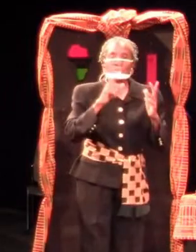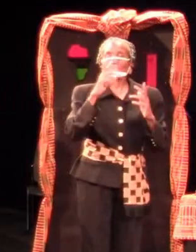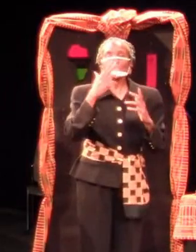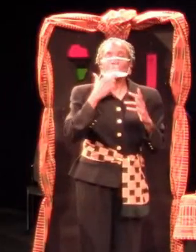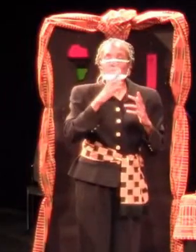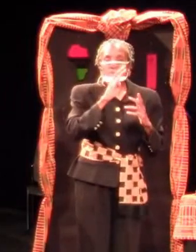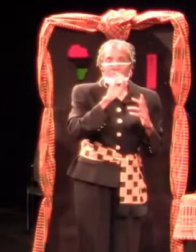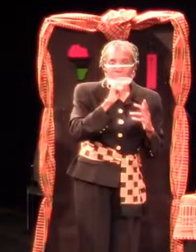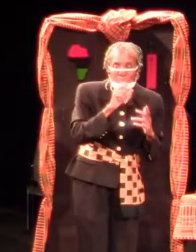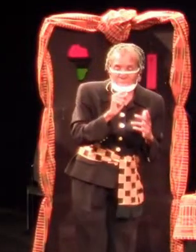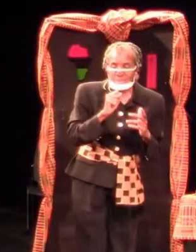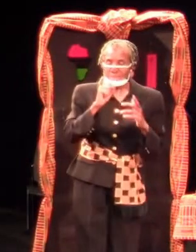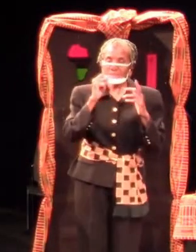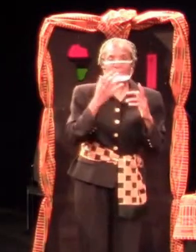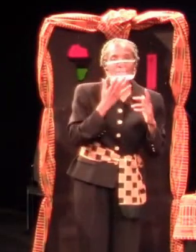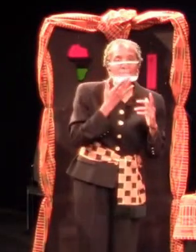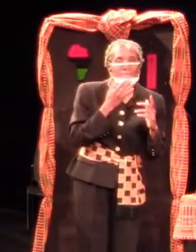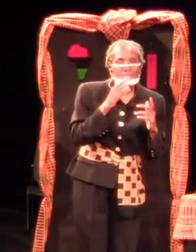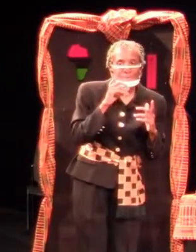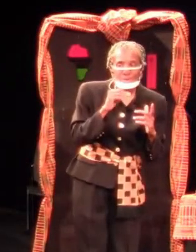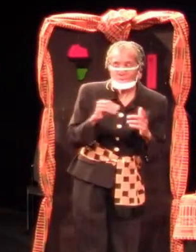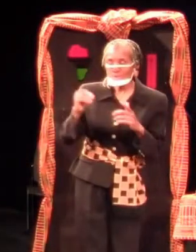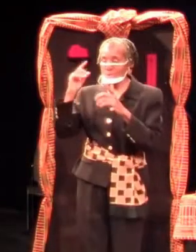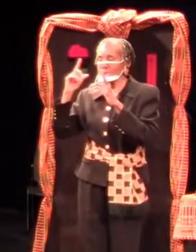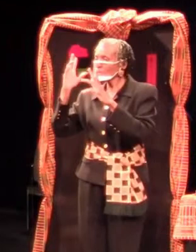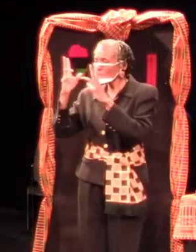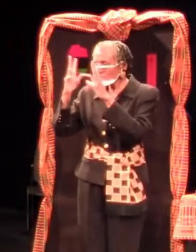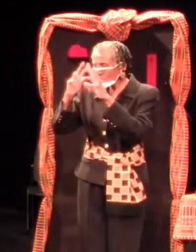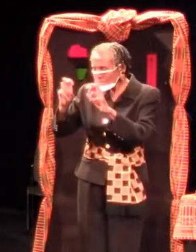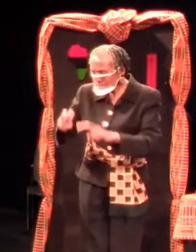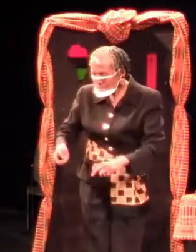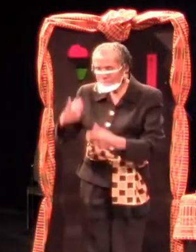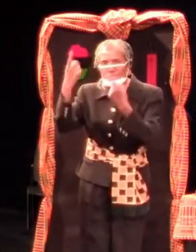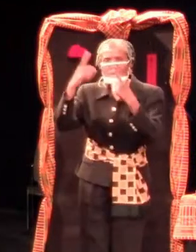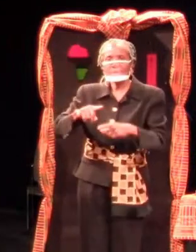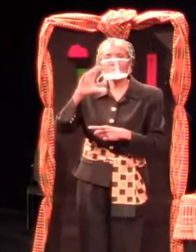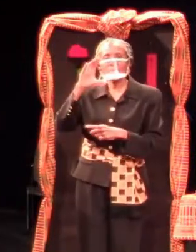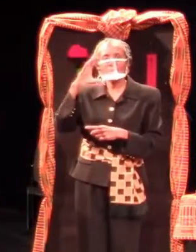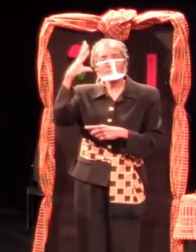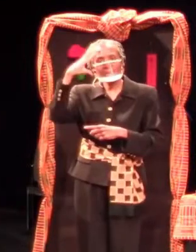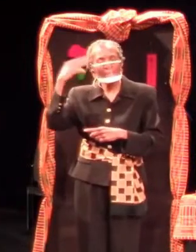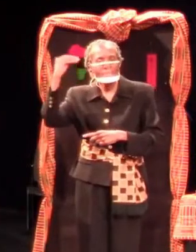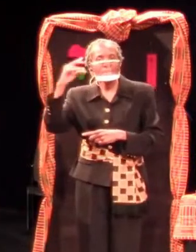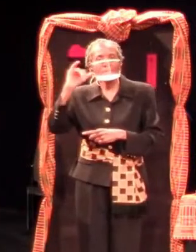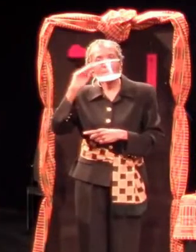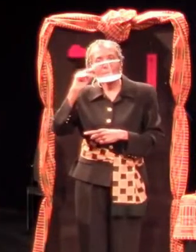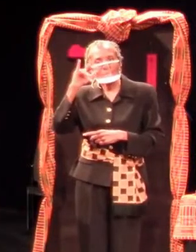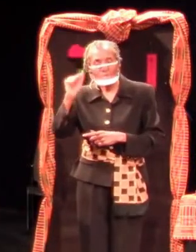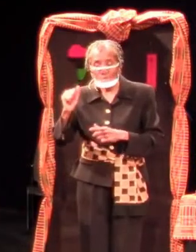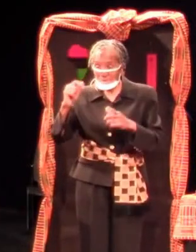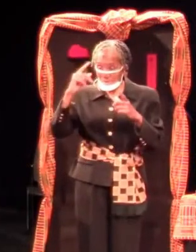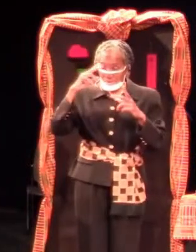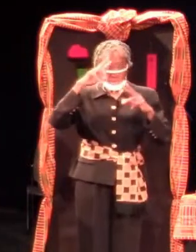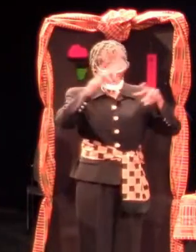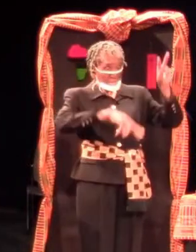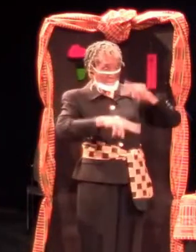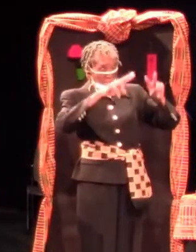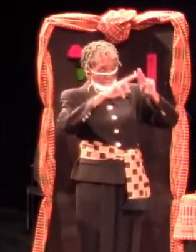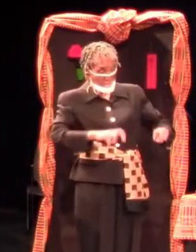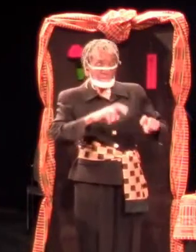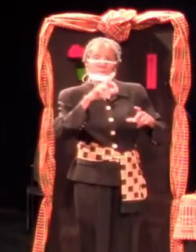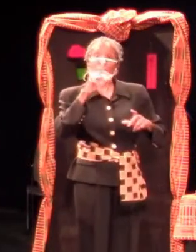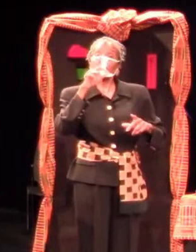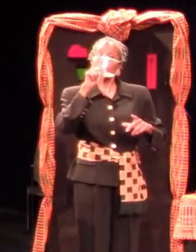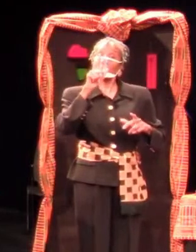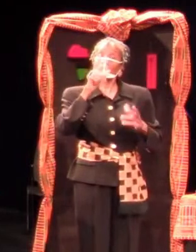Colorado to social habits in Cambodia, had never before taken a close look at the 21 million Negroes of America. Daniel